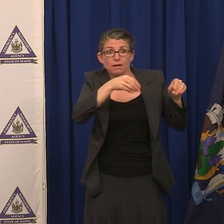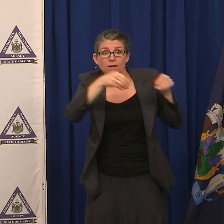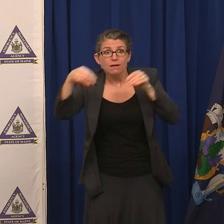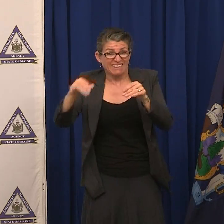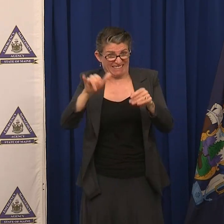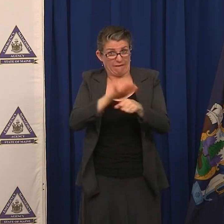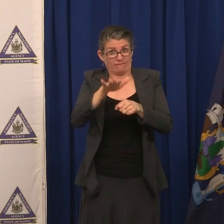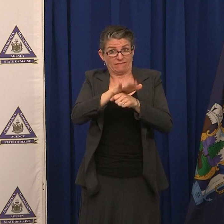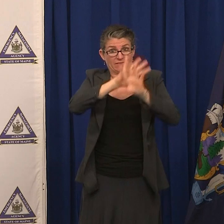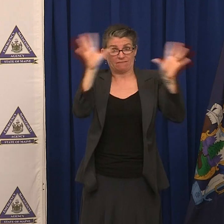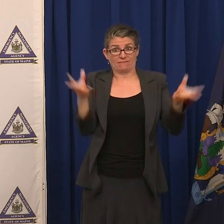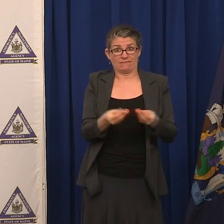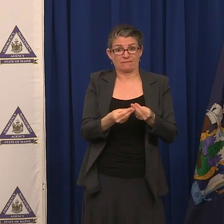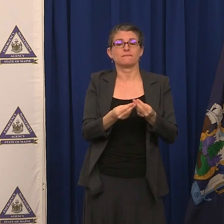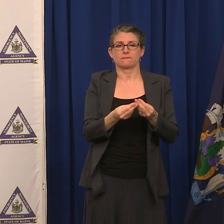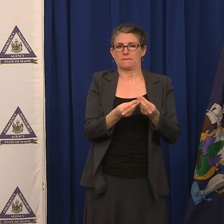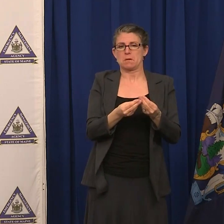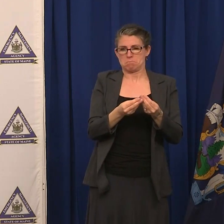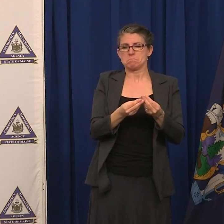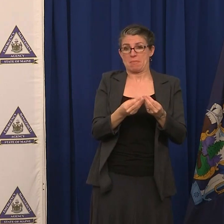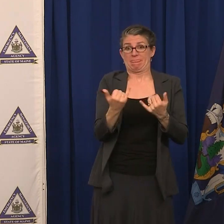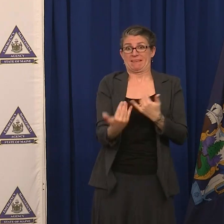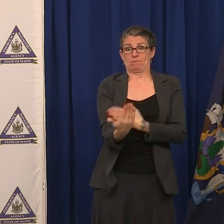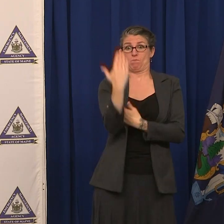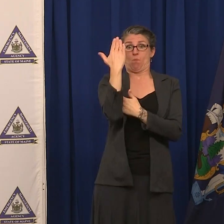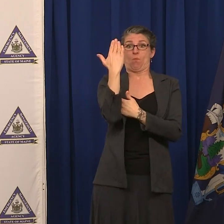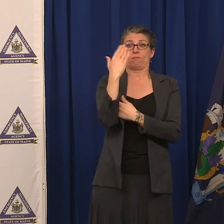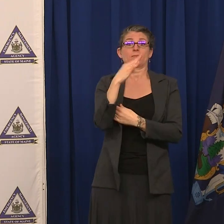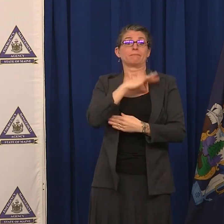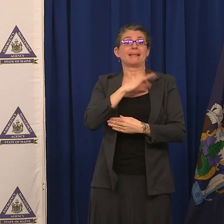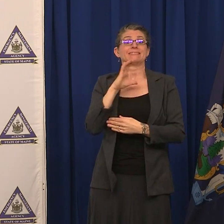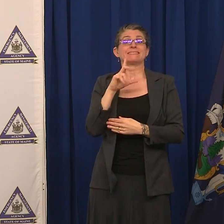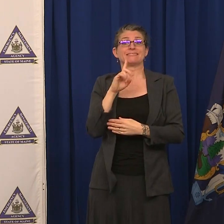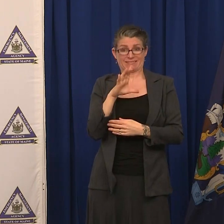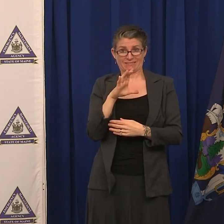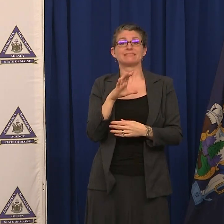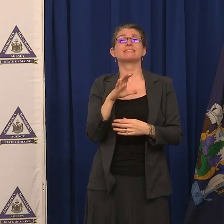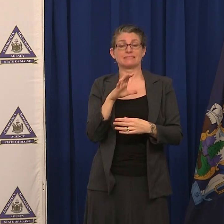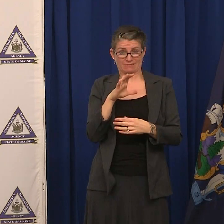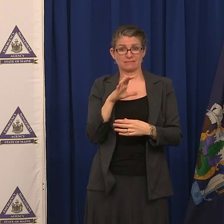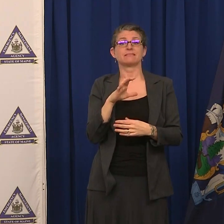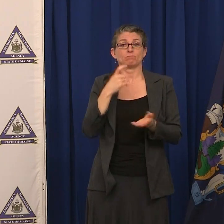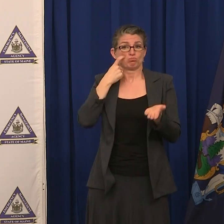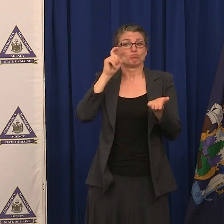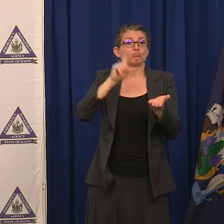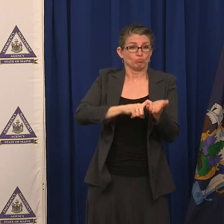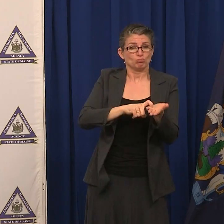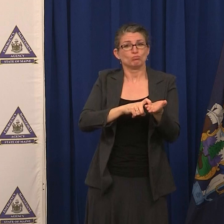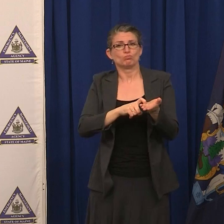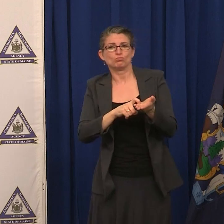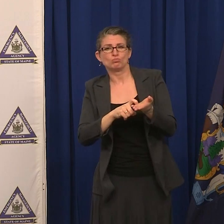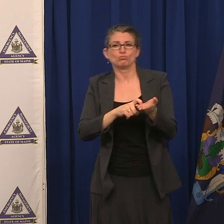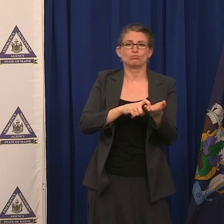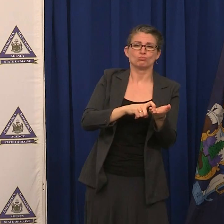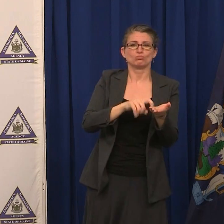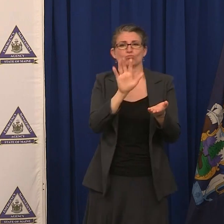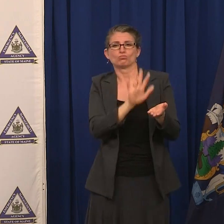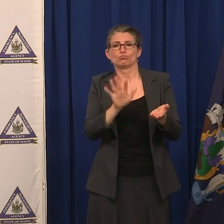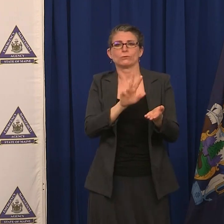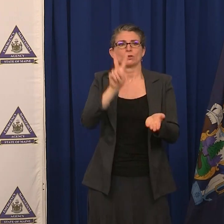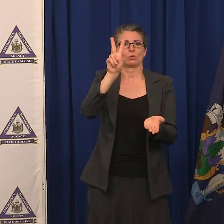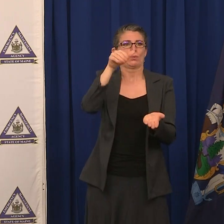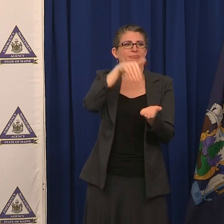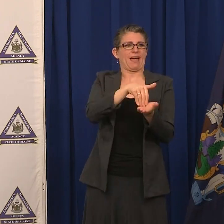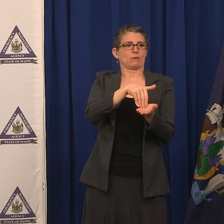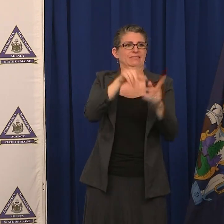Maine CDC currently has enough supplies on hand to conduct approximately 2,000 tests. It's